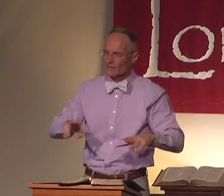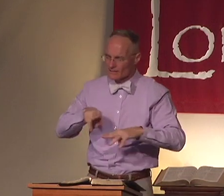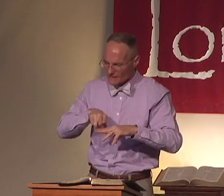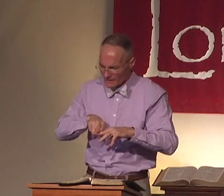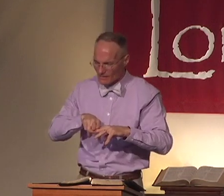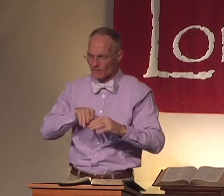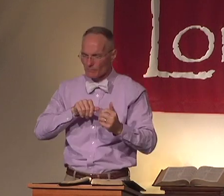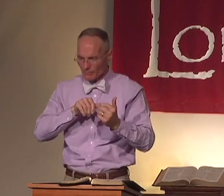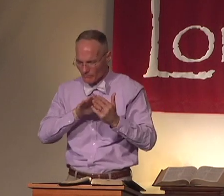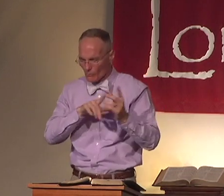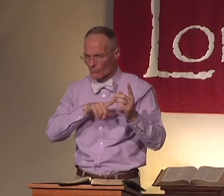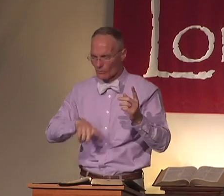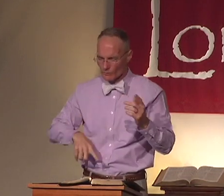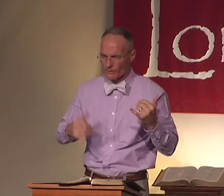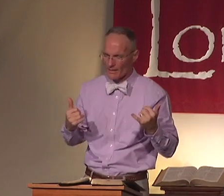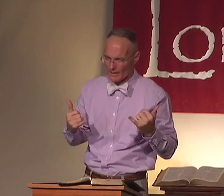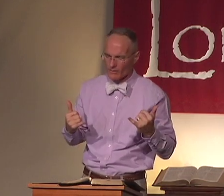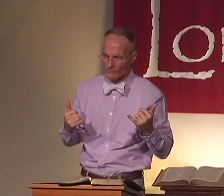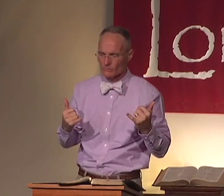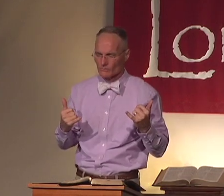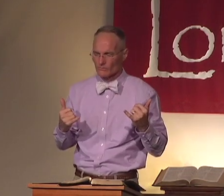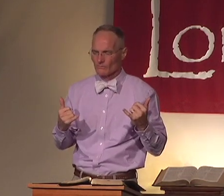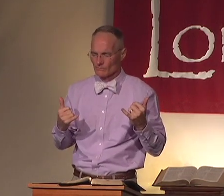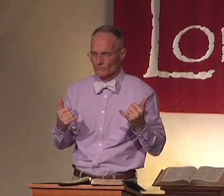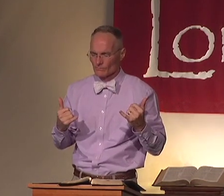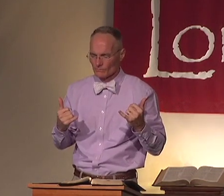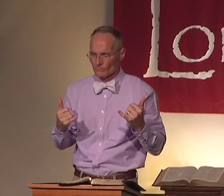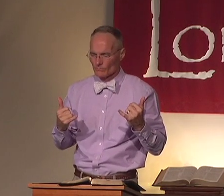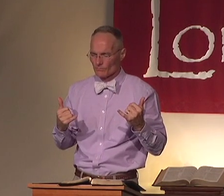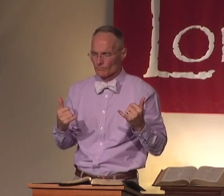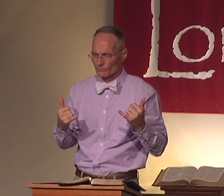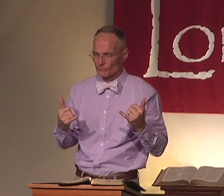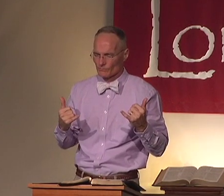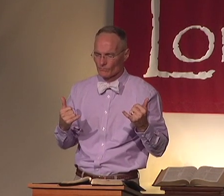Just quietly sit before the Lord now.